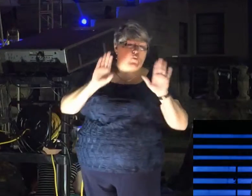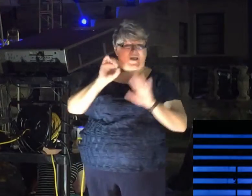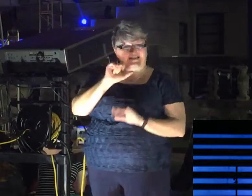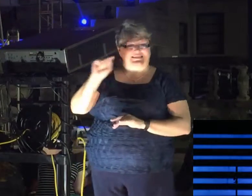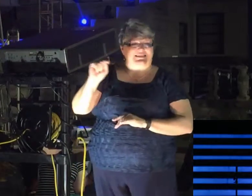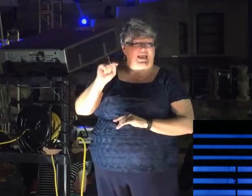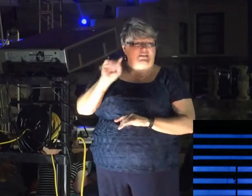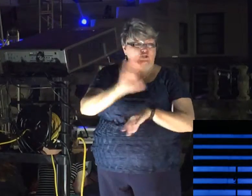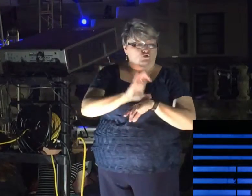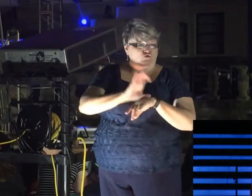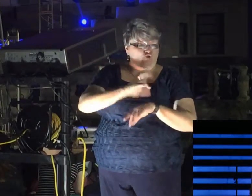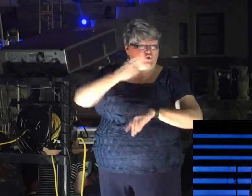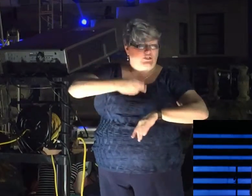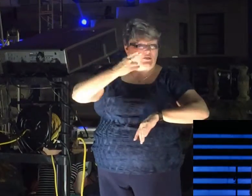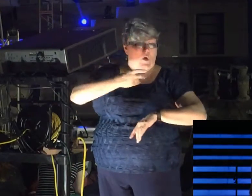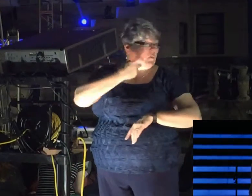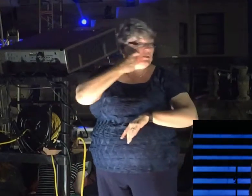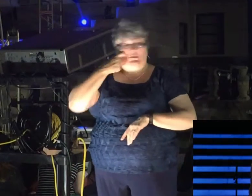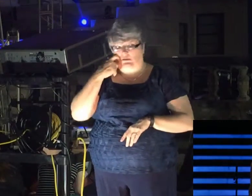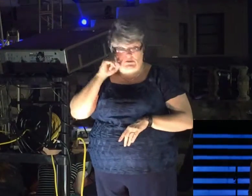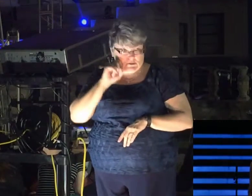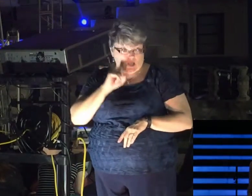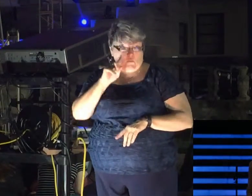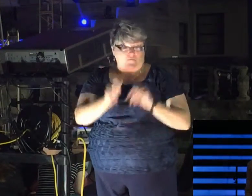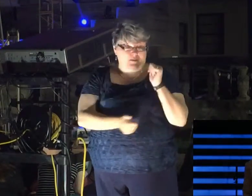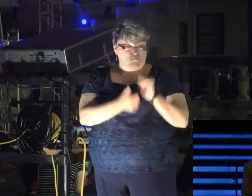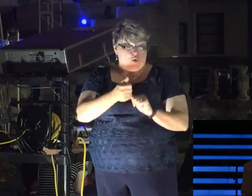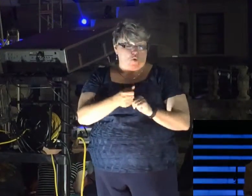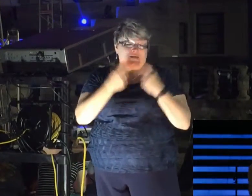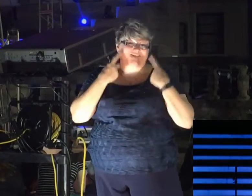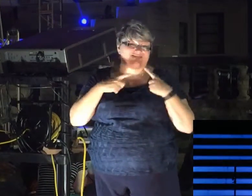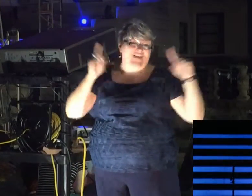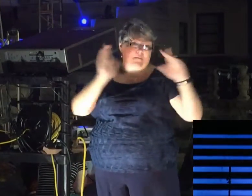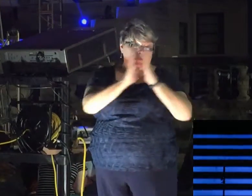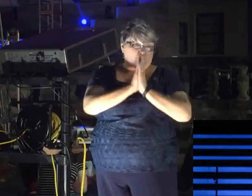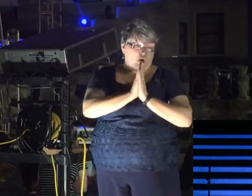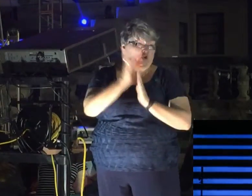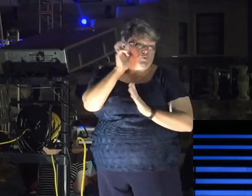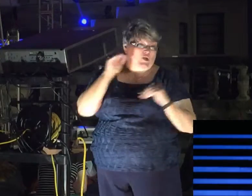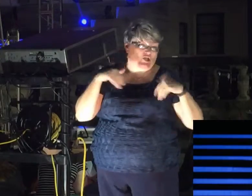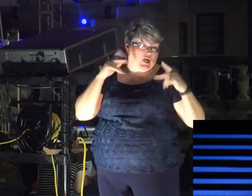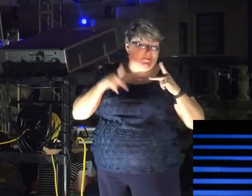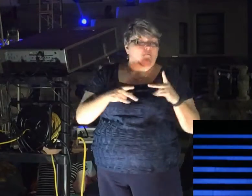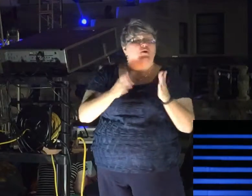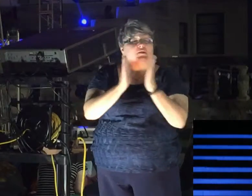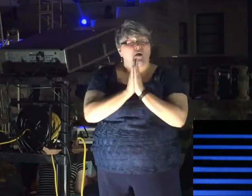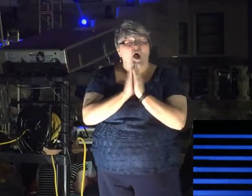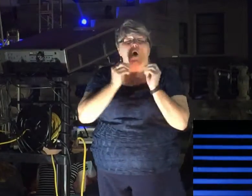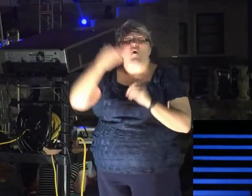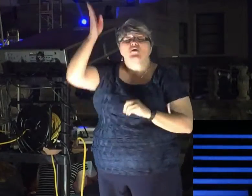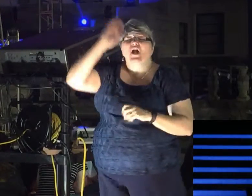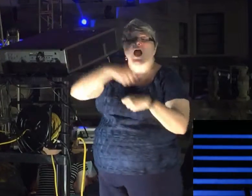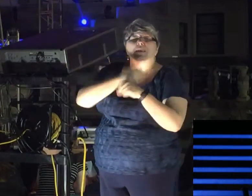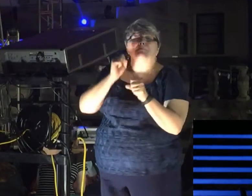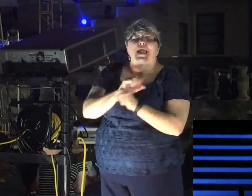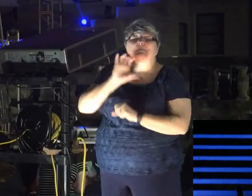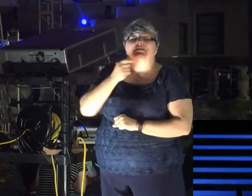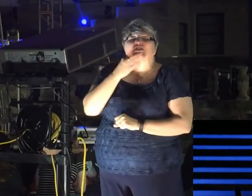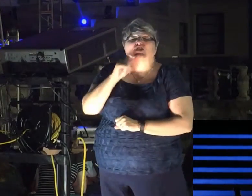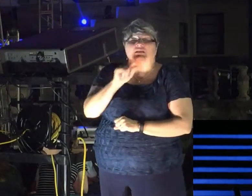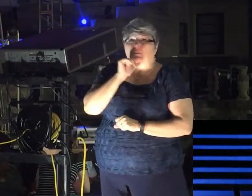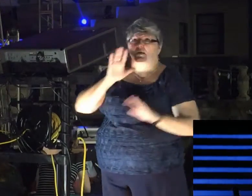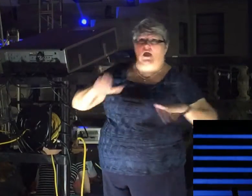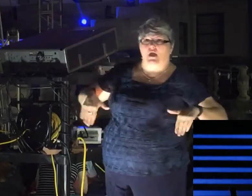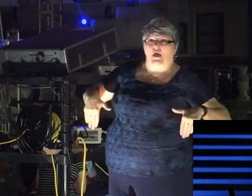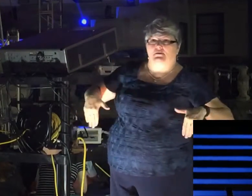in church history, was a complete sex addict. One of his most famous prayers you hear in young people is when he prayed, oh God, make